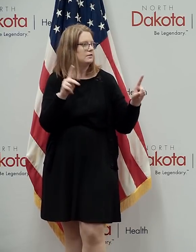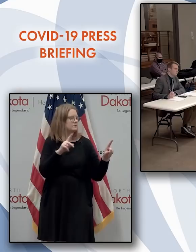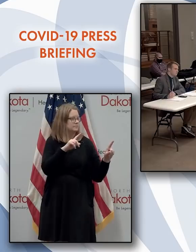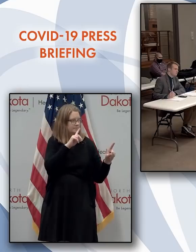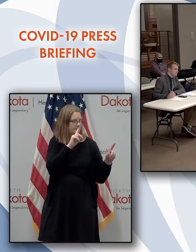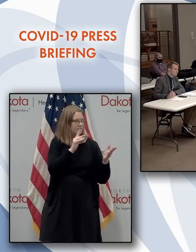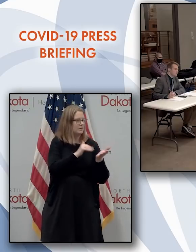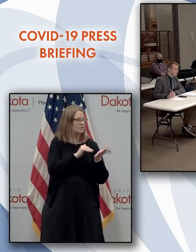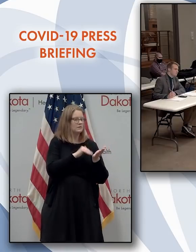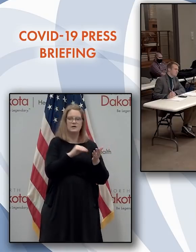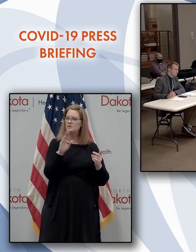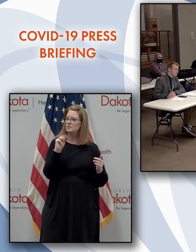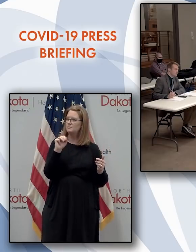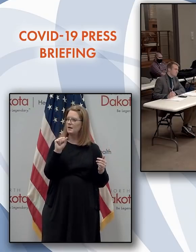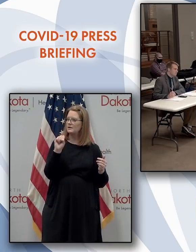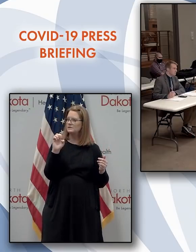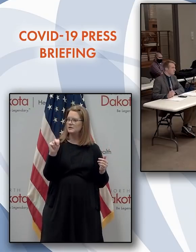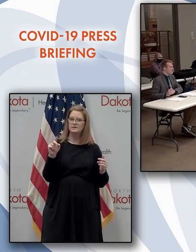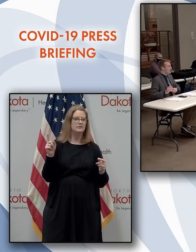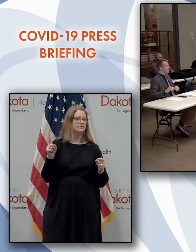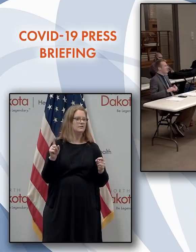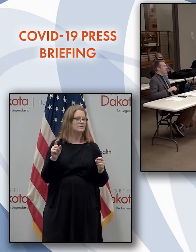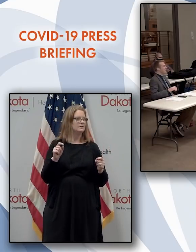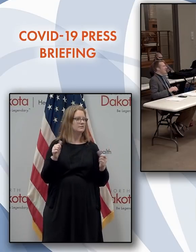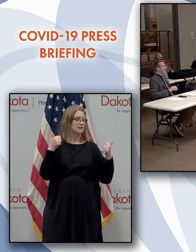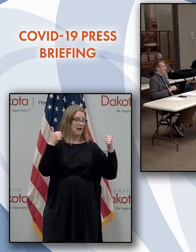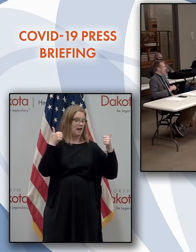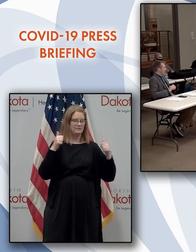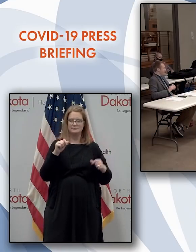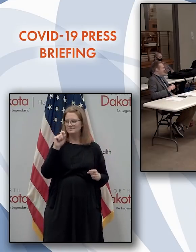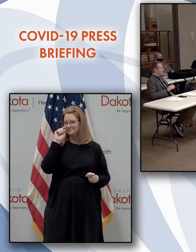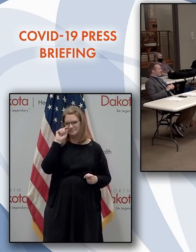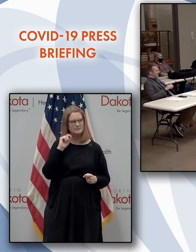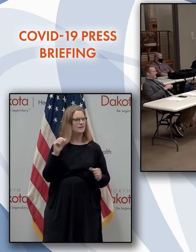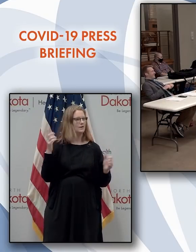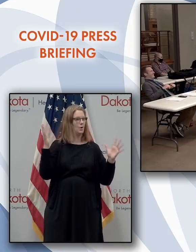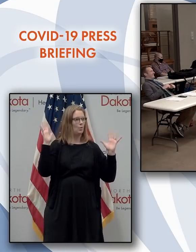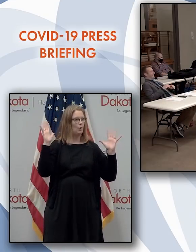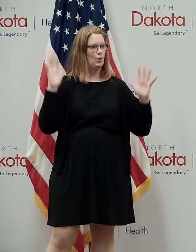for Dr. Massen about the genomic sequencing. Way